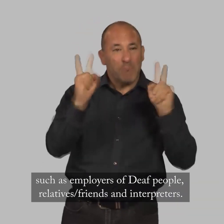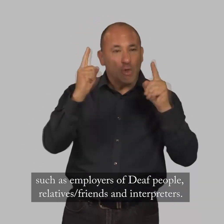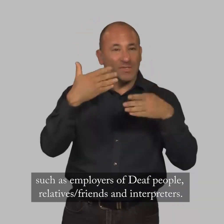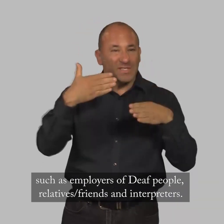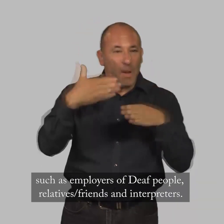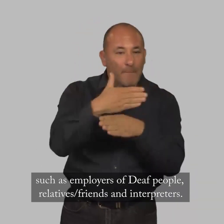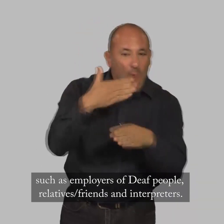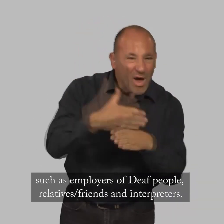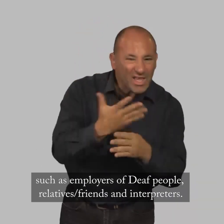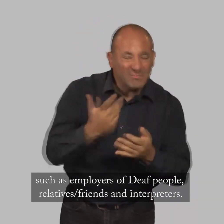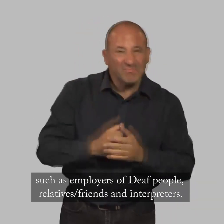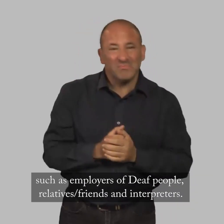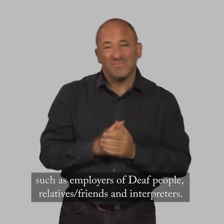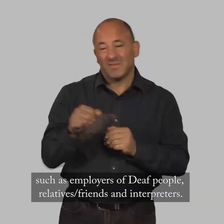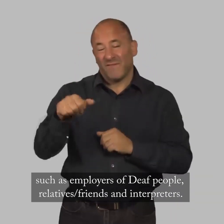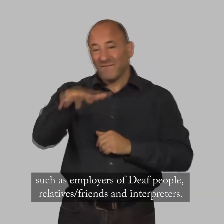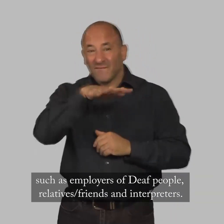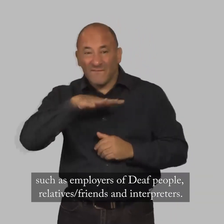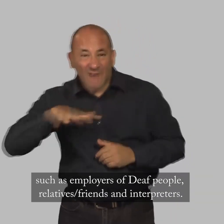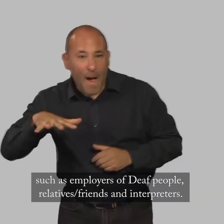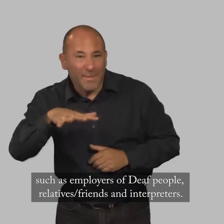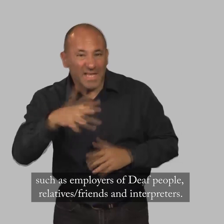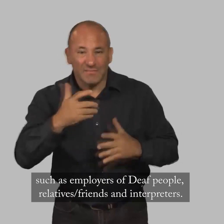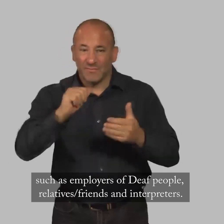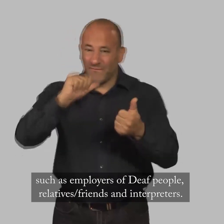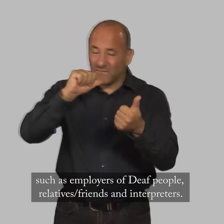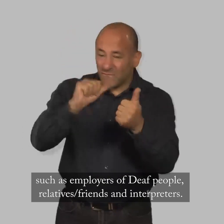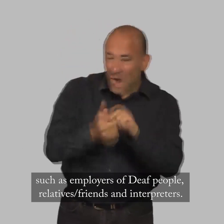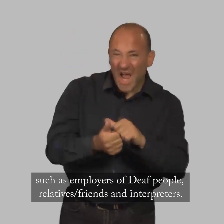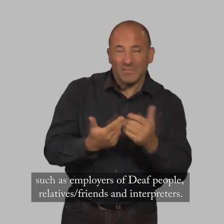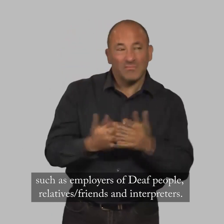people, relatives and friends, and interpreters.